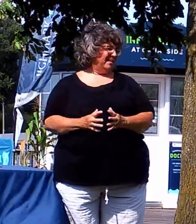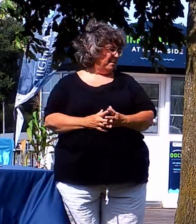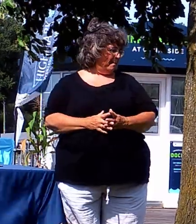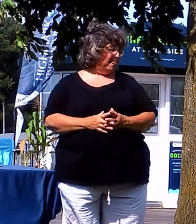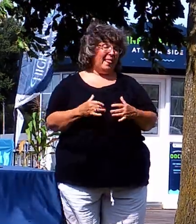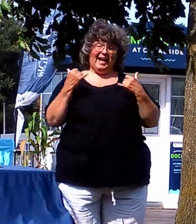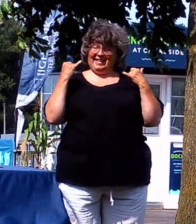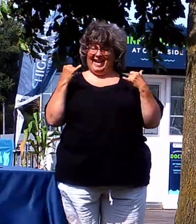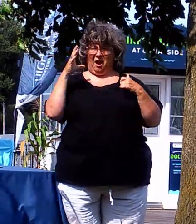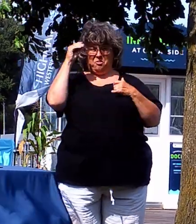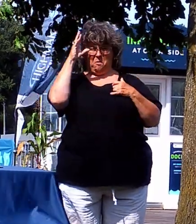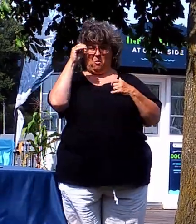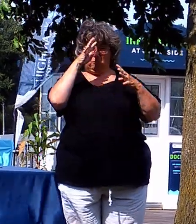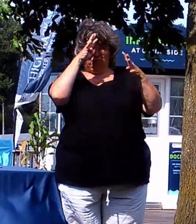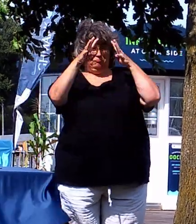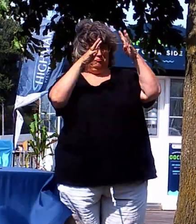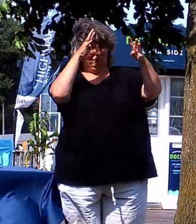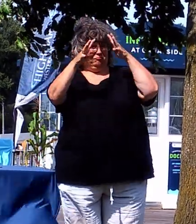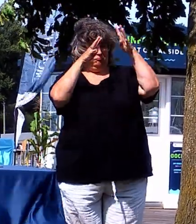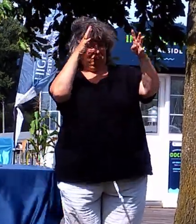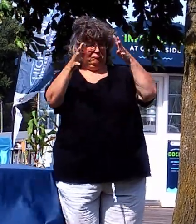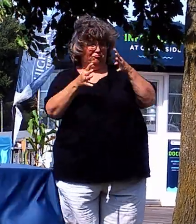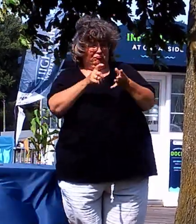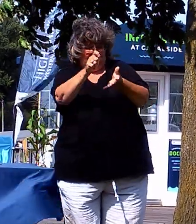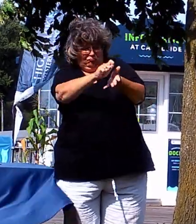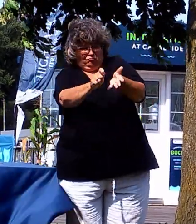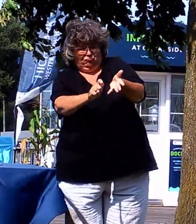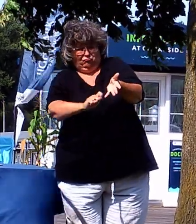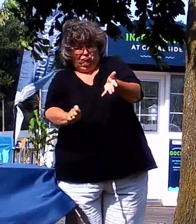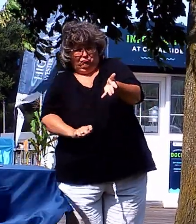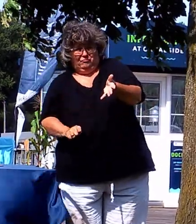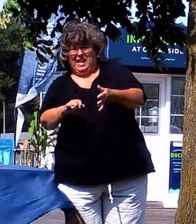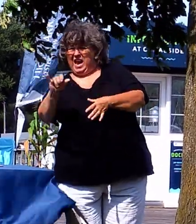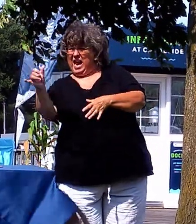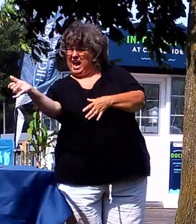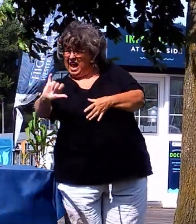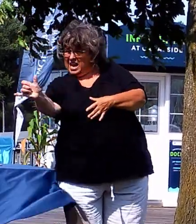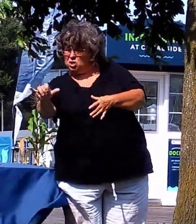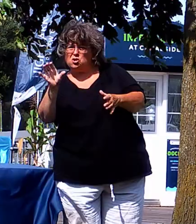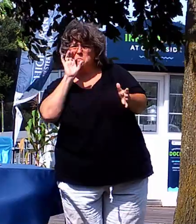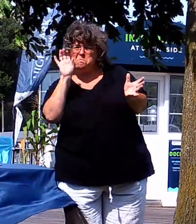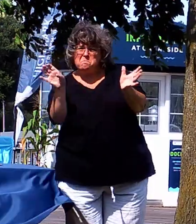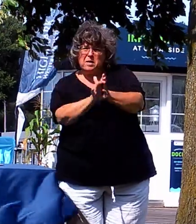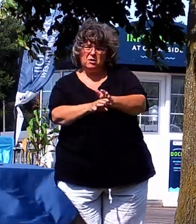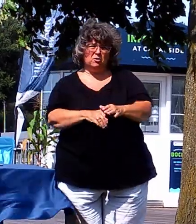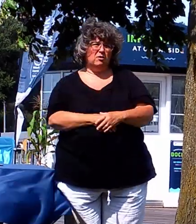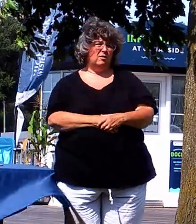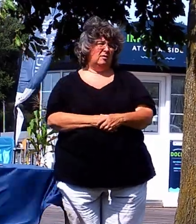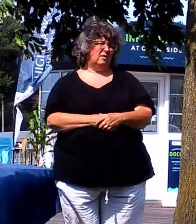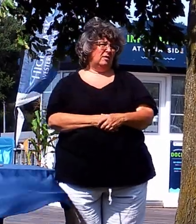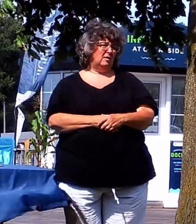So now Ramon is, his creativity is starting to flow even more, making more of his ish drawings on this page.